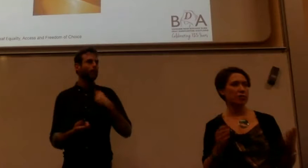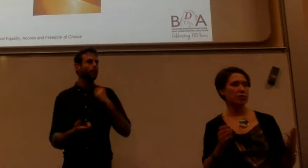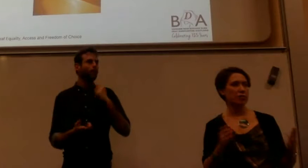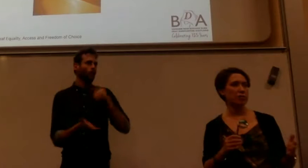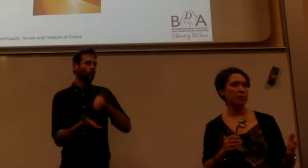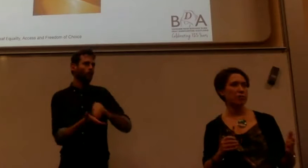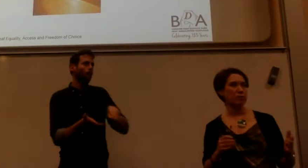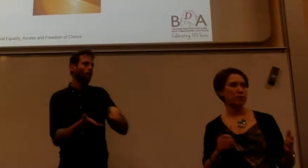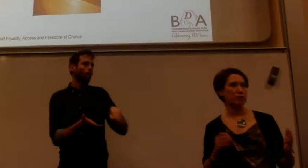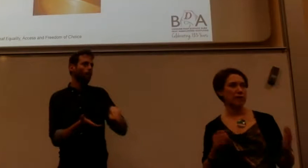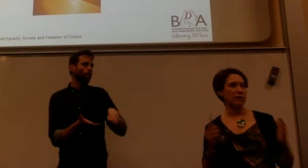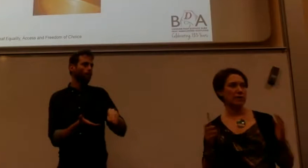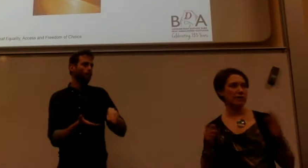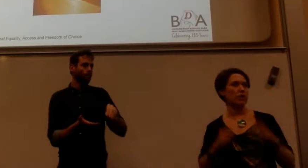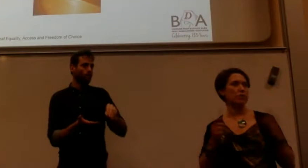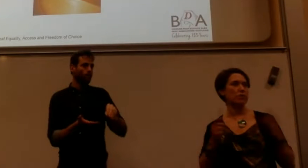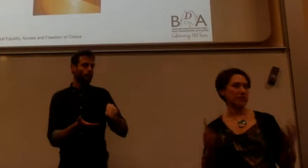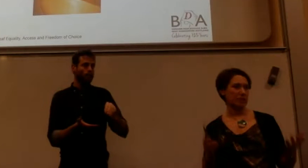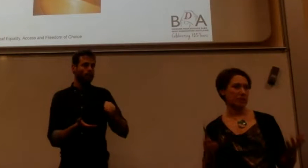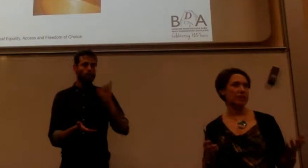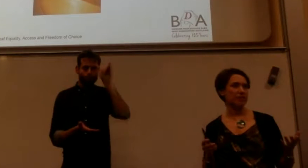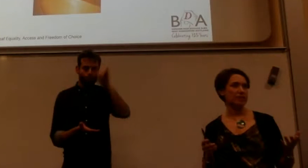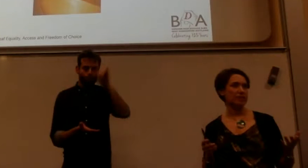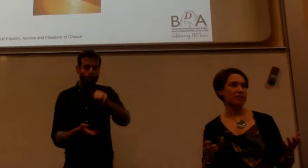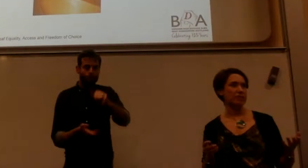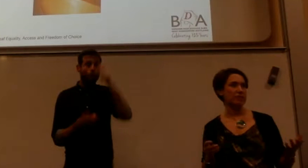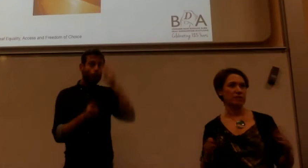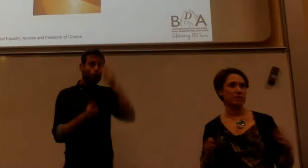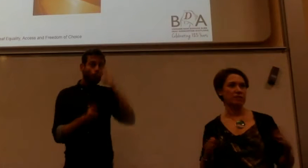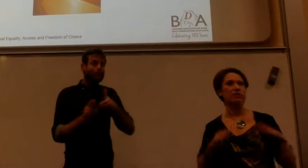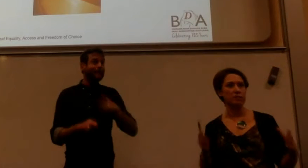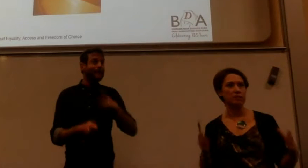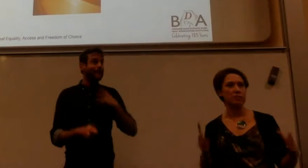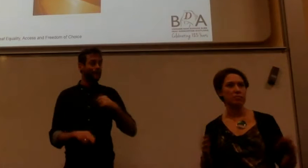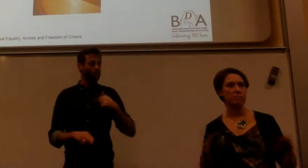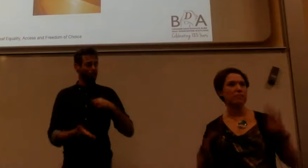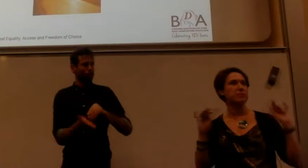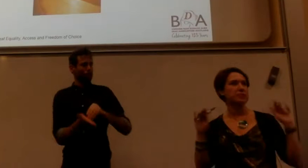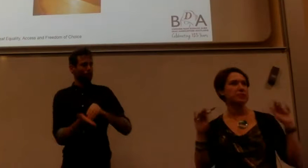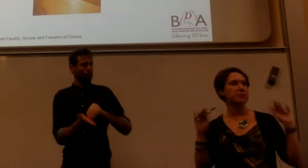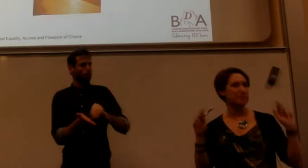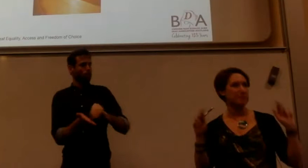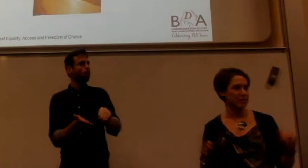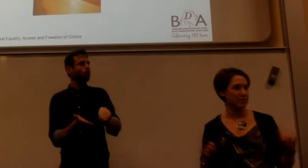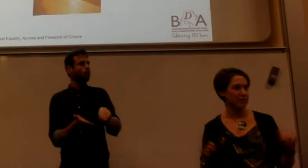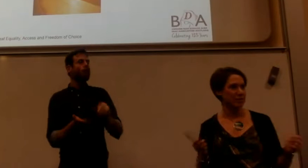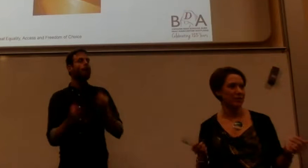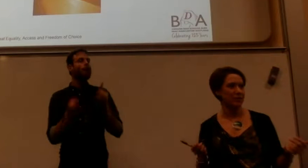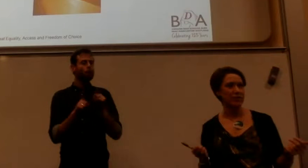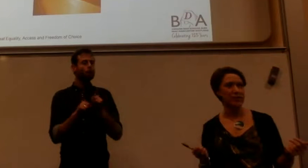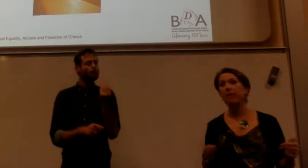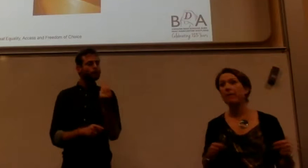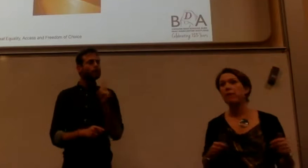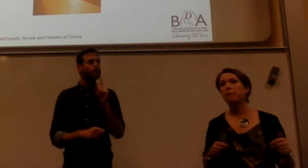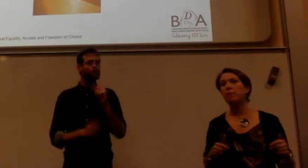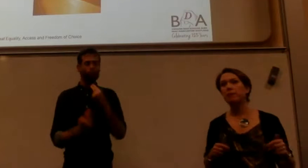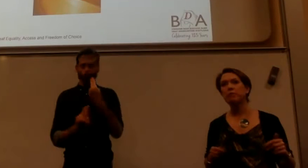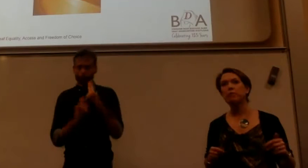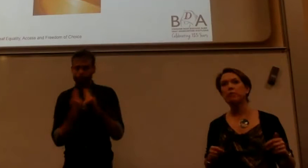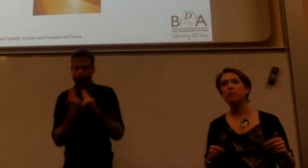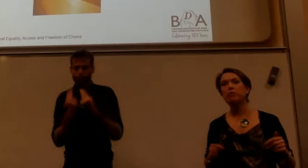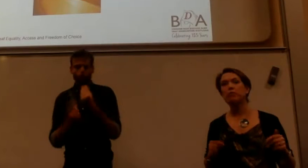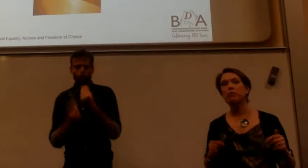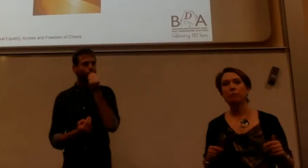So travel and accommodation if necessary costs, and reasonable subsistence with meals during that time.